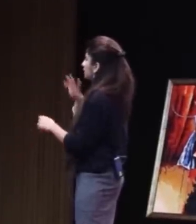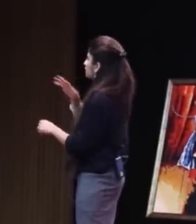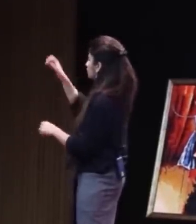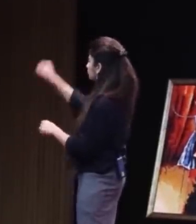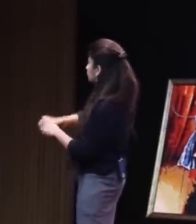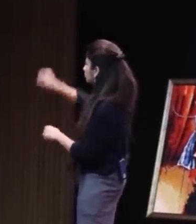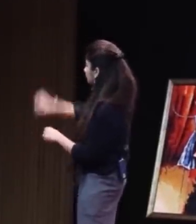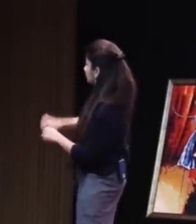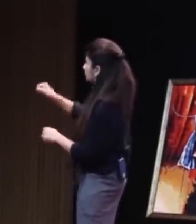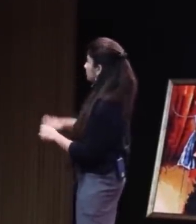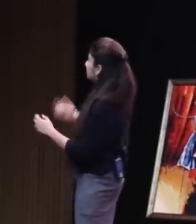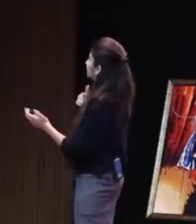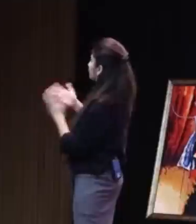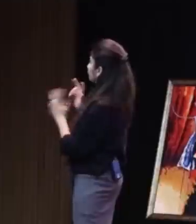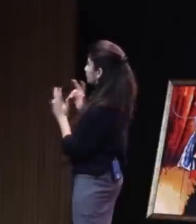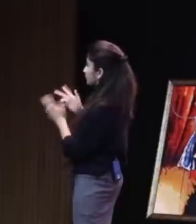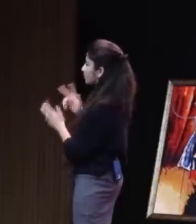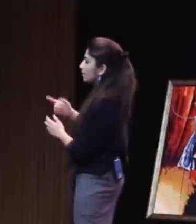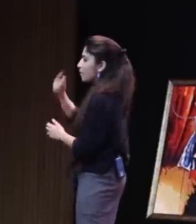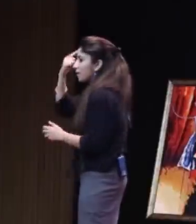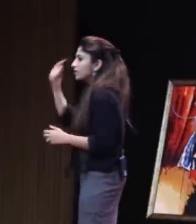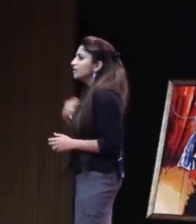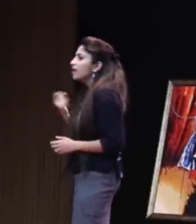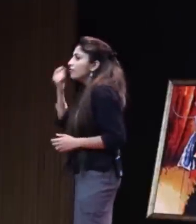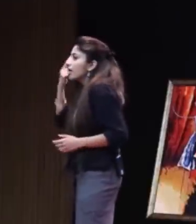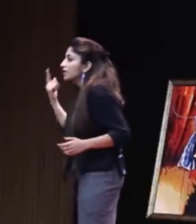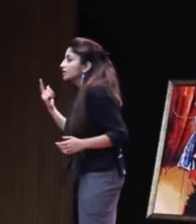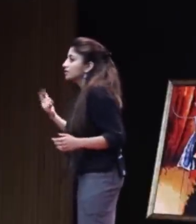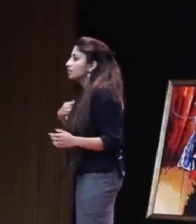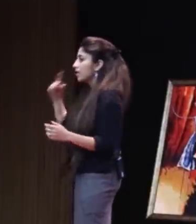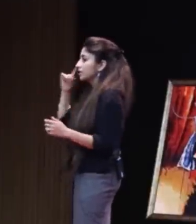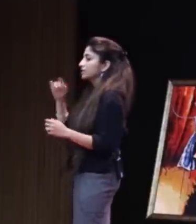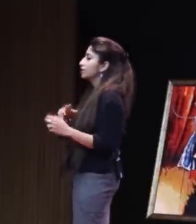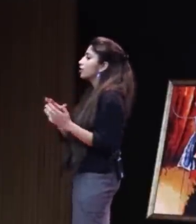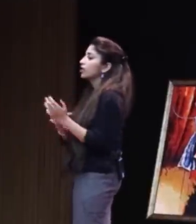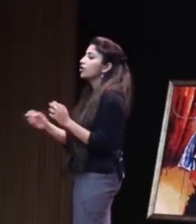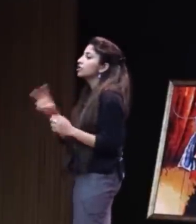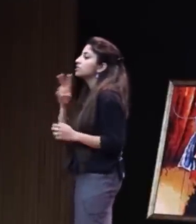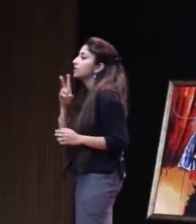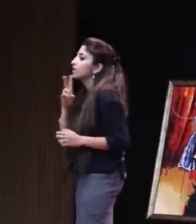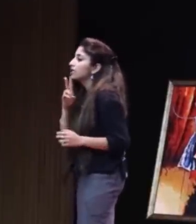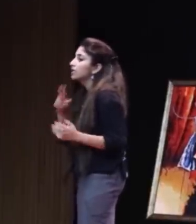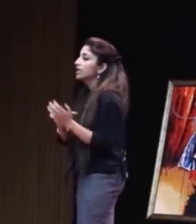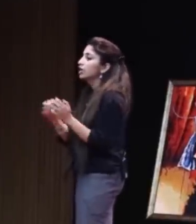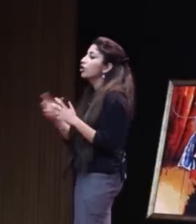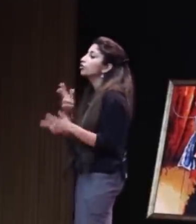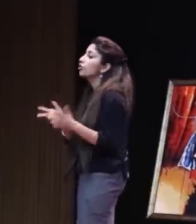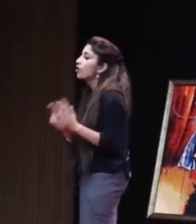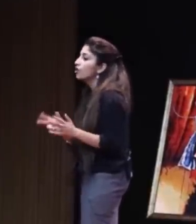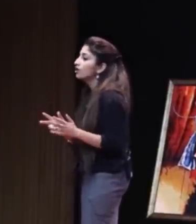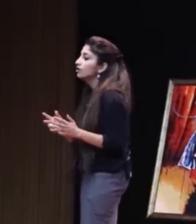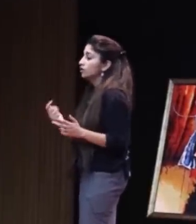pulling my sister's skirt because at that very time, I knew how important it was for me to talk in